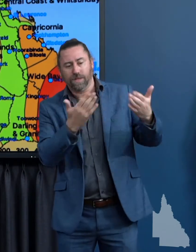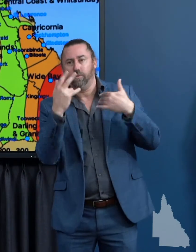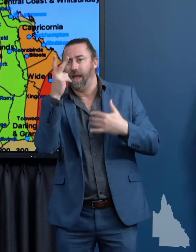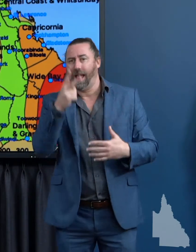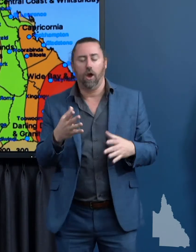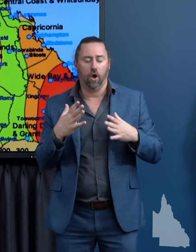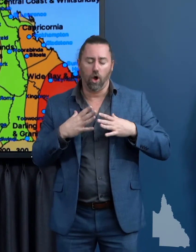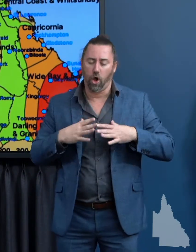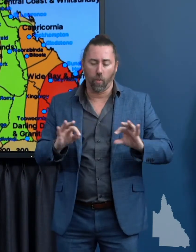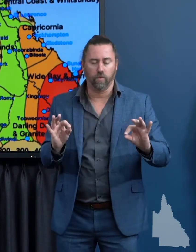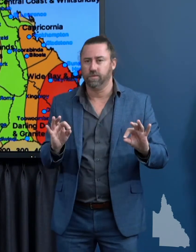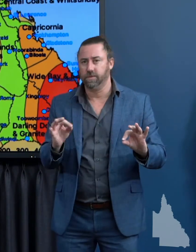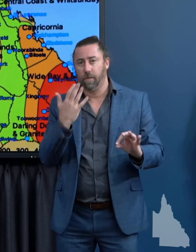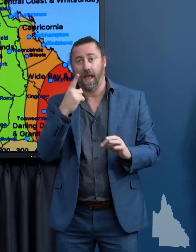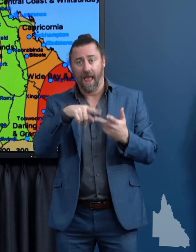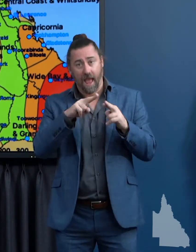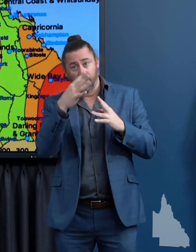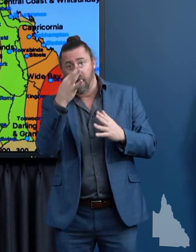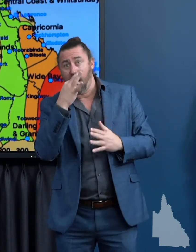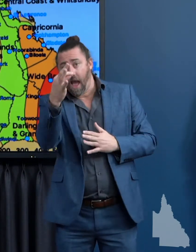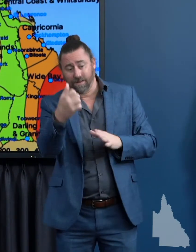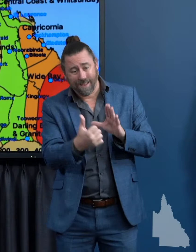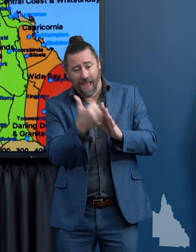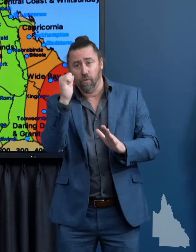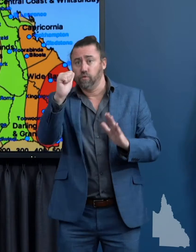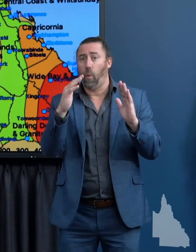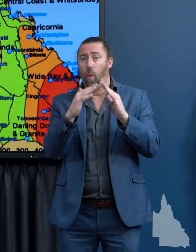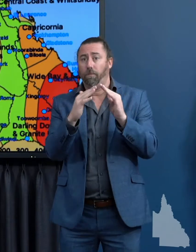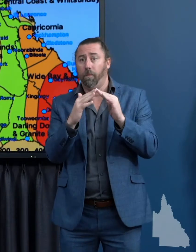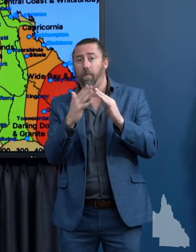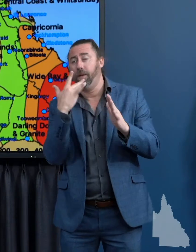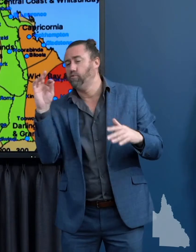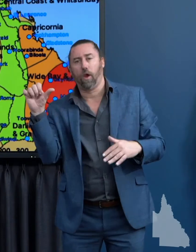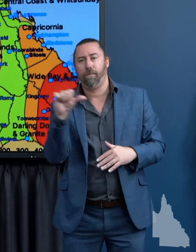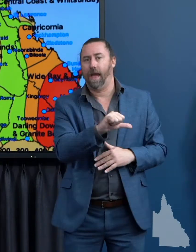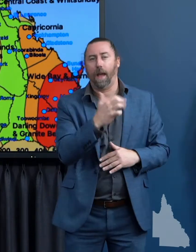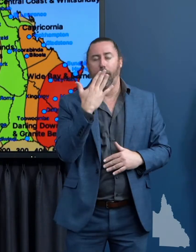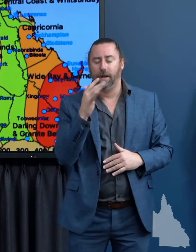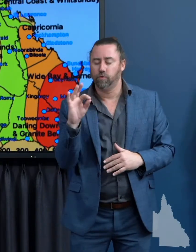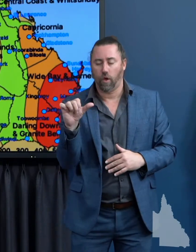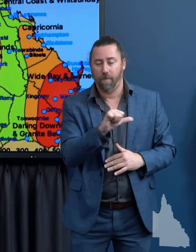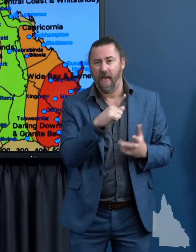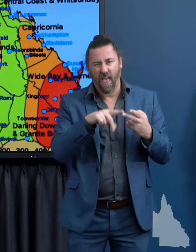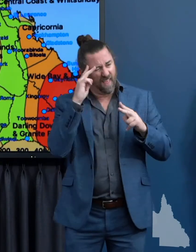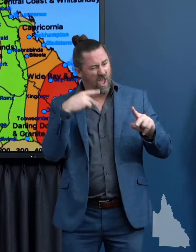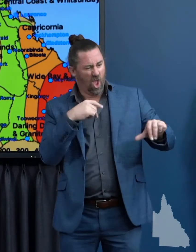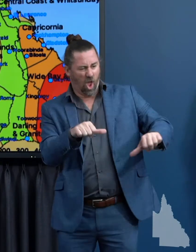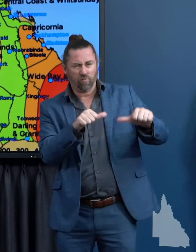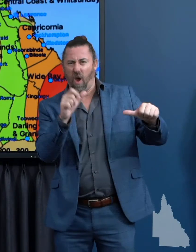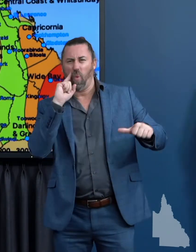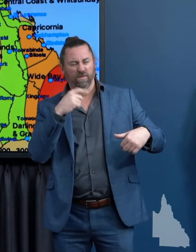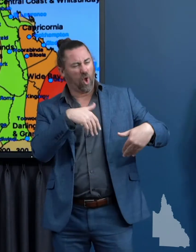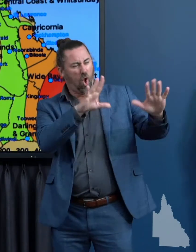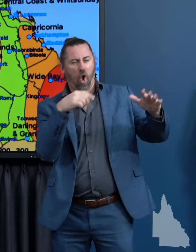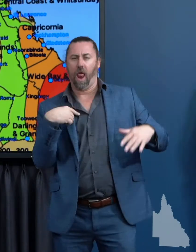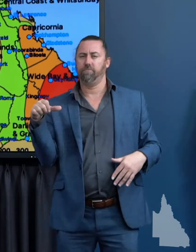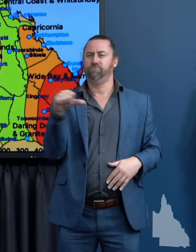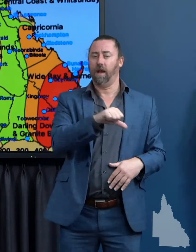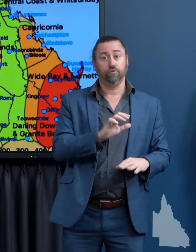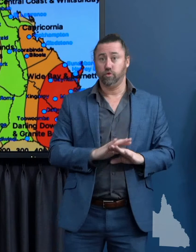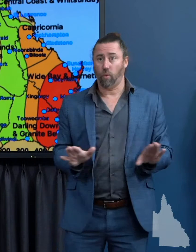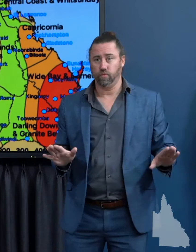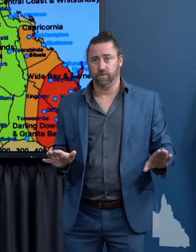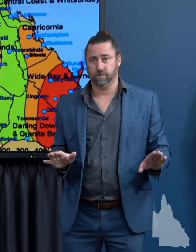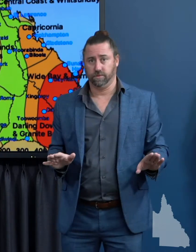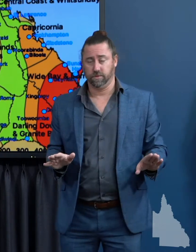again. So please, over the next 48 hours, please don't move back into your homes. Clean-up activities, we're